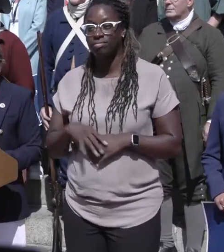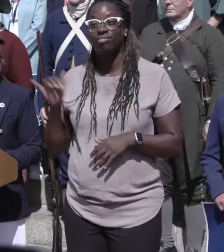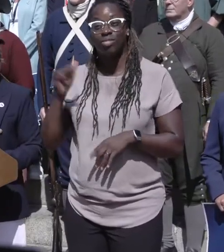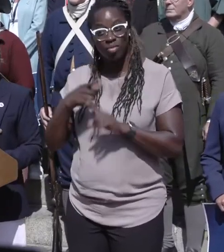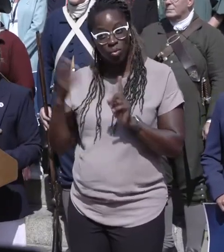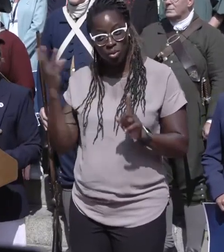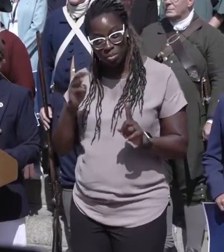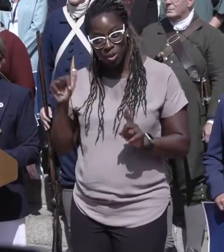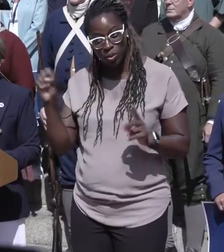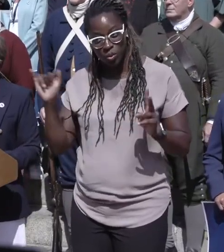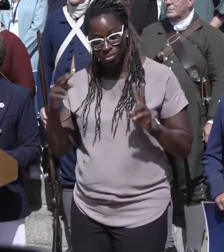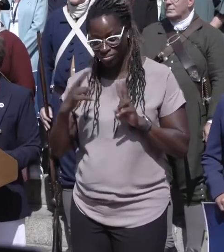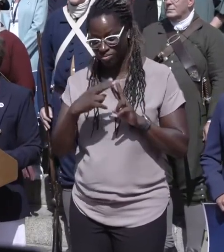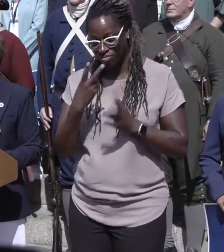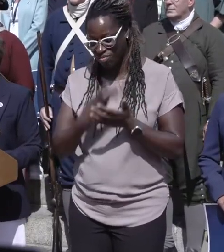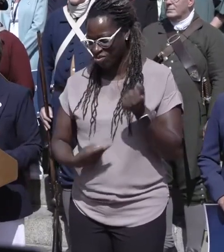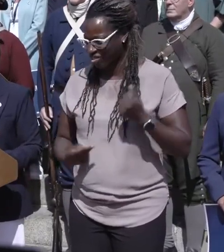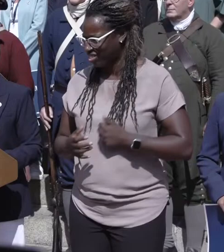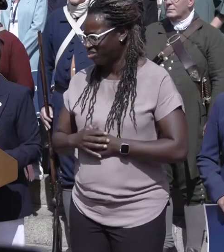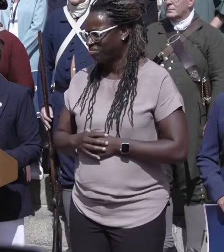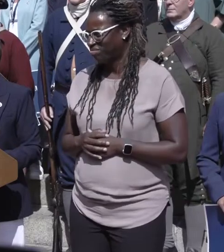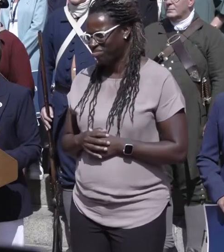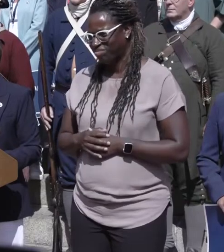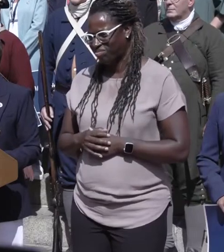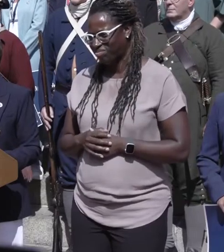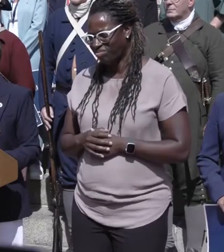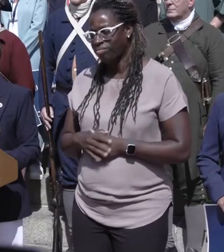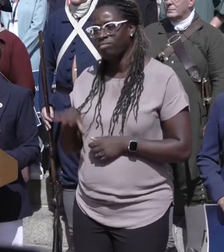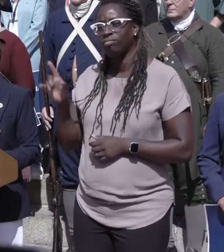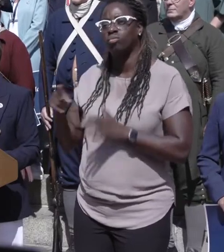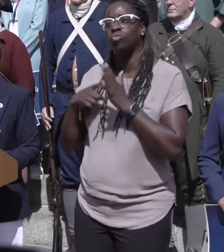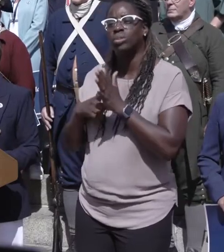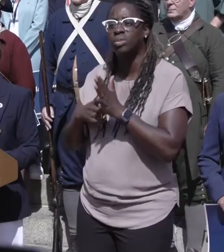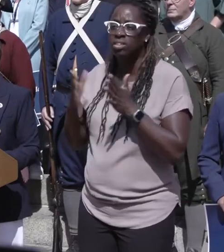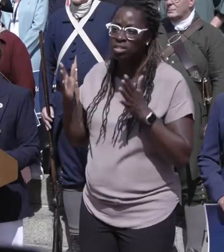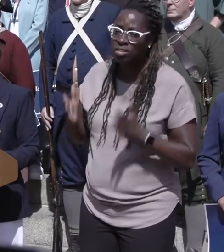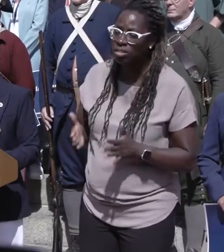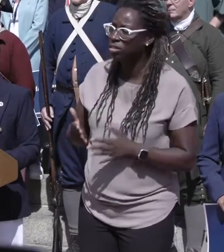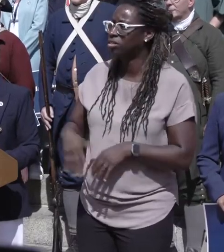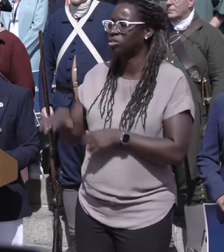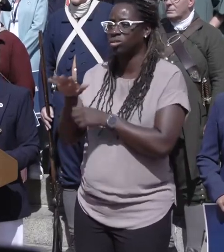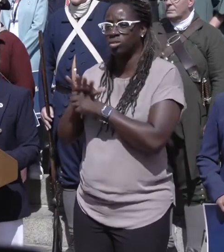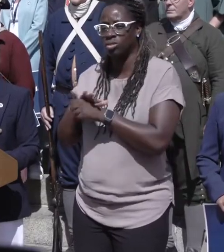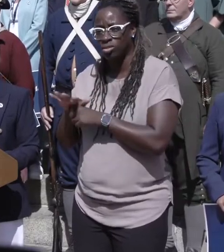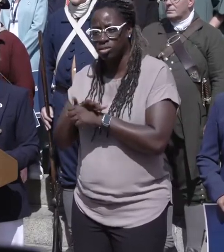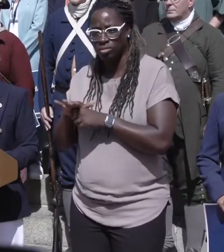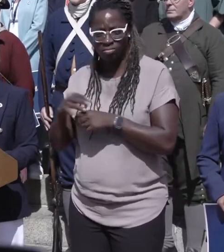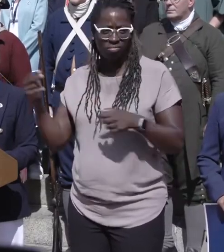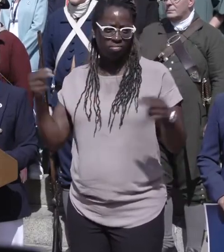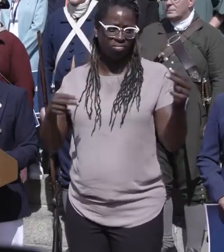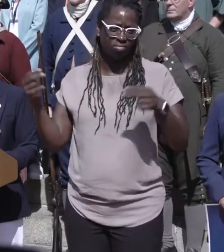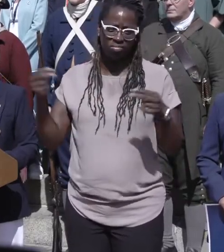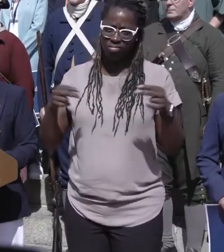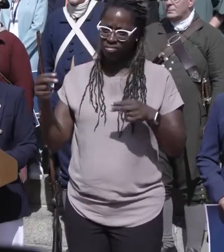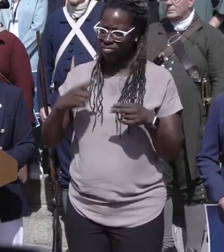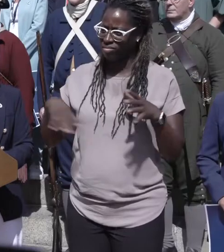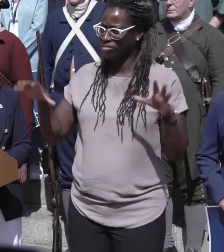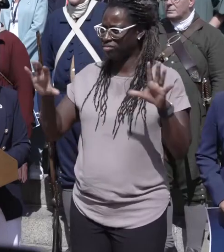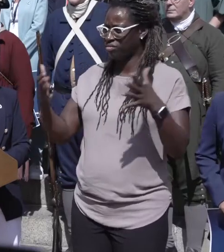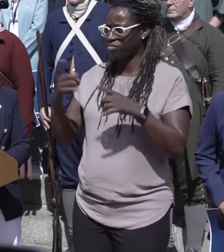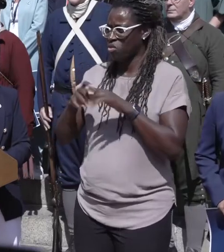Legislators and local leaders who joined us today from all across Massachusetts. We're so excited about this. From the Berkshires, Springfield,